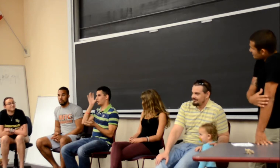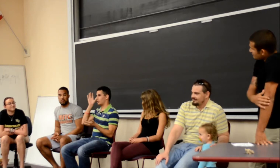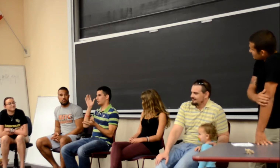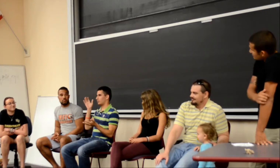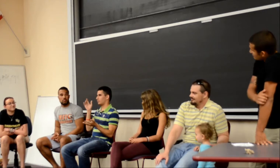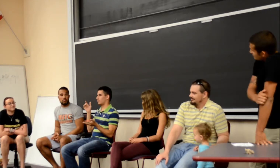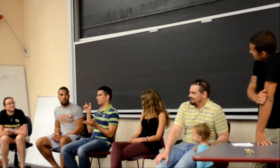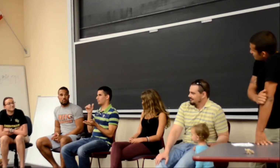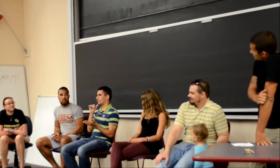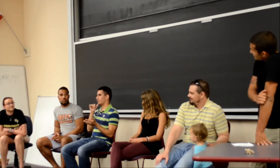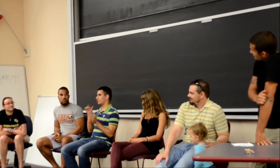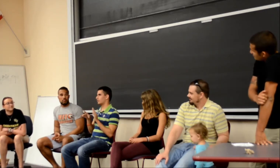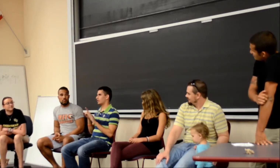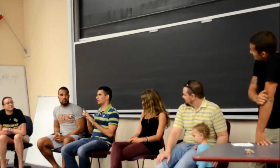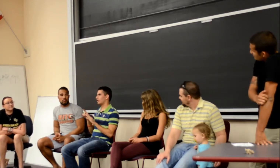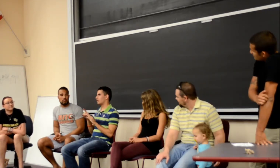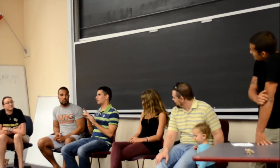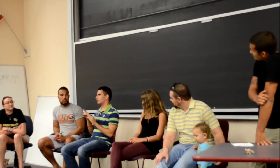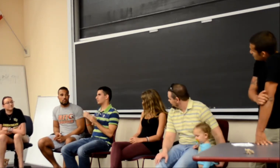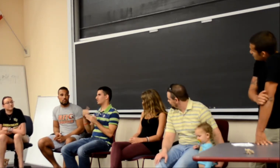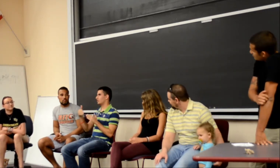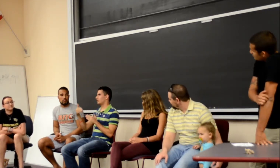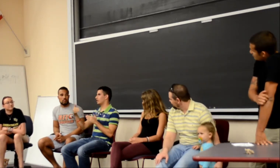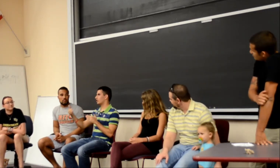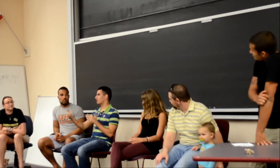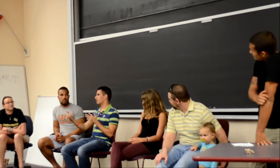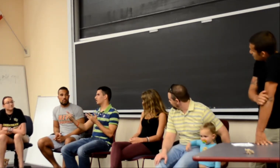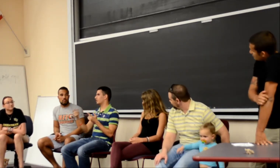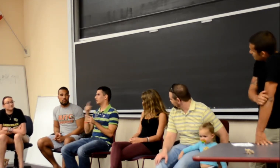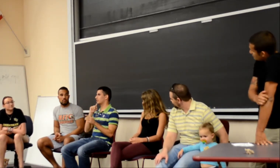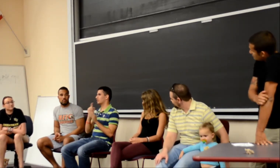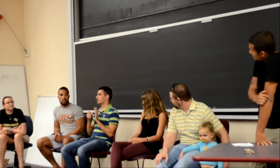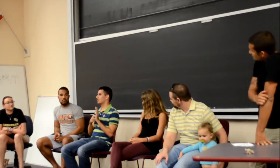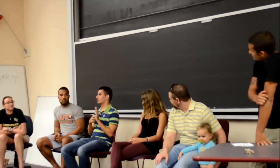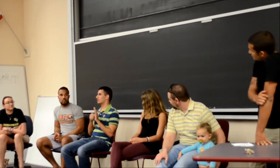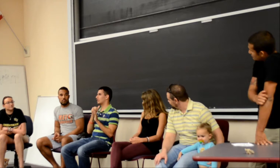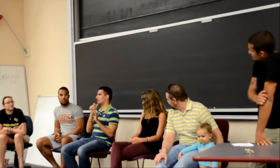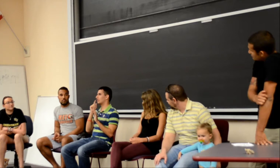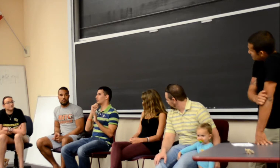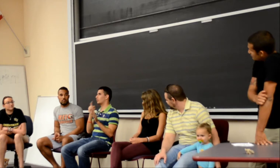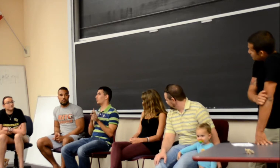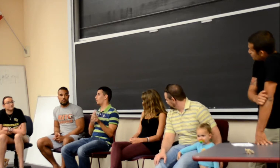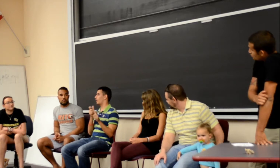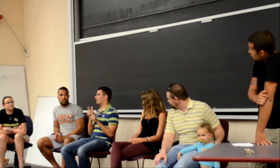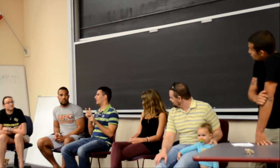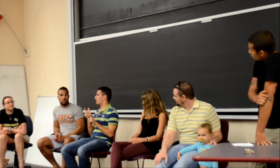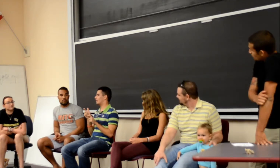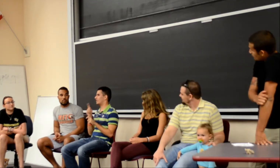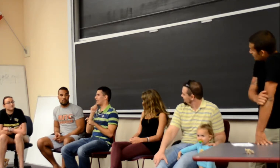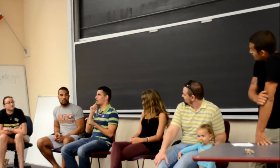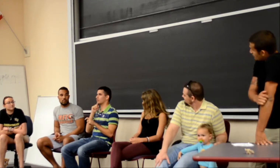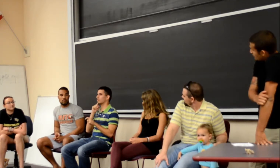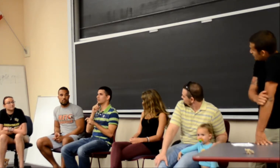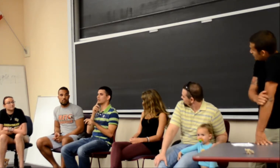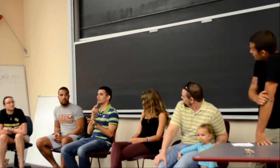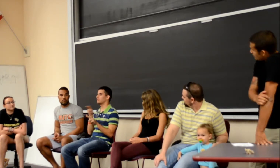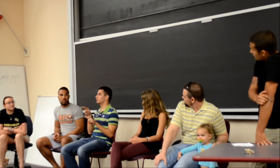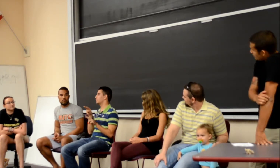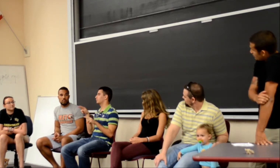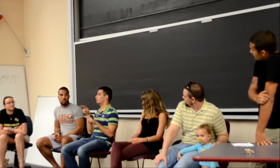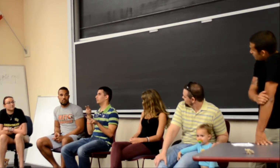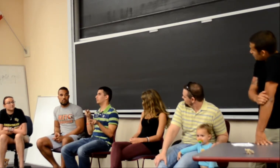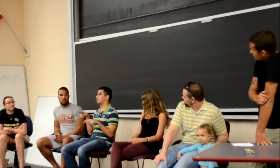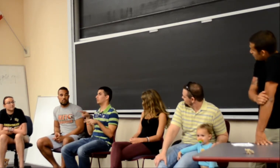my parents didn't find out till later on with some illness that I don't recognize sounds, you